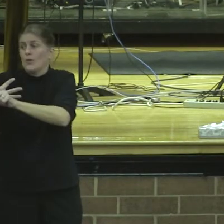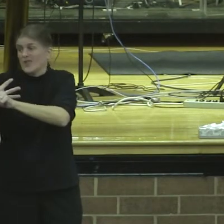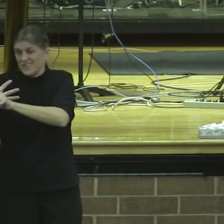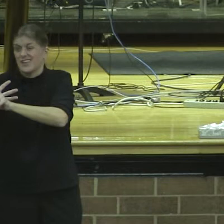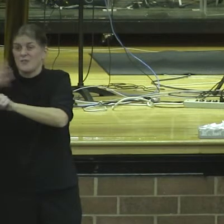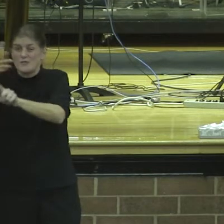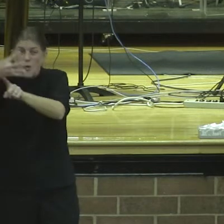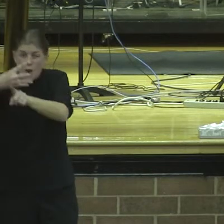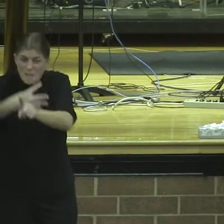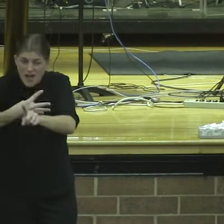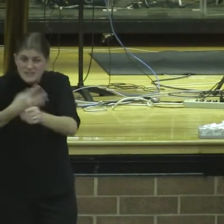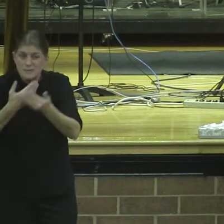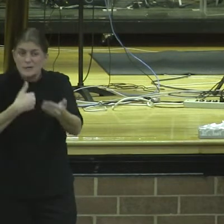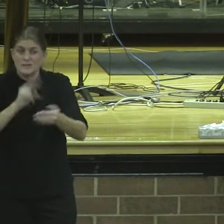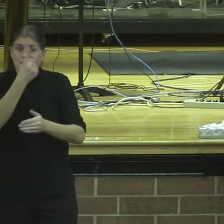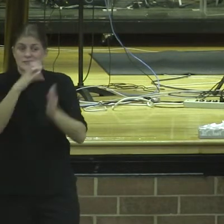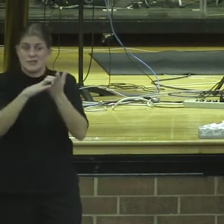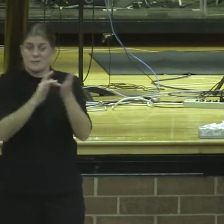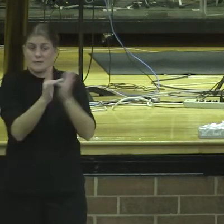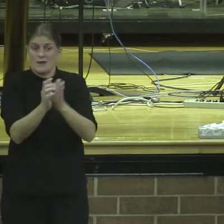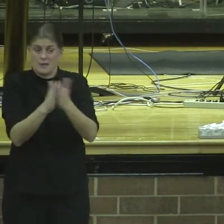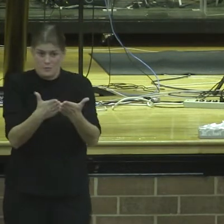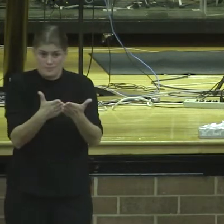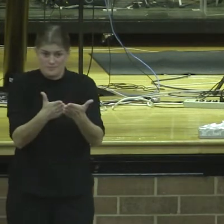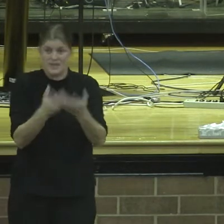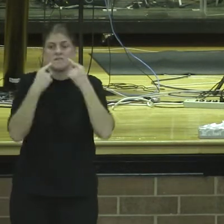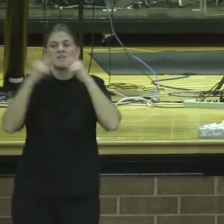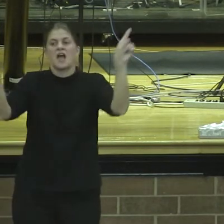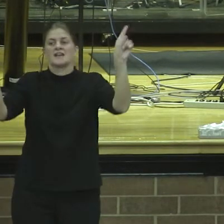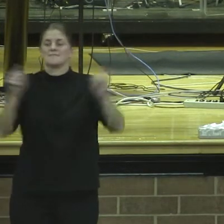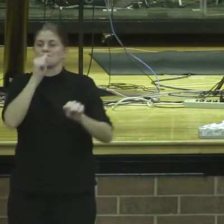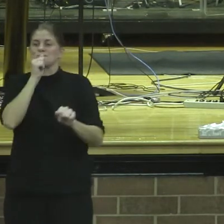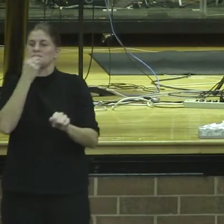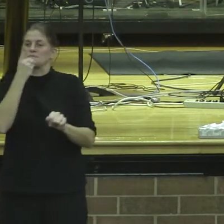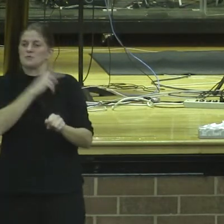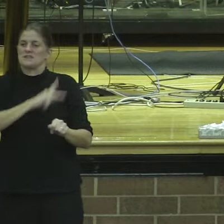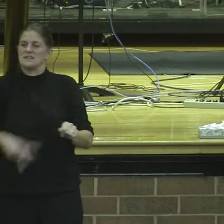So 4 months go by, and finally there's a private dinner with the king and queen.